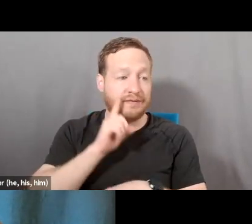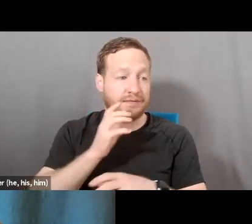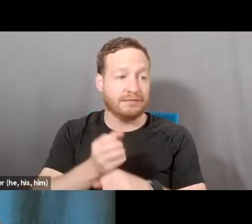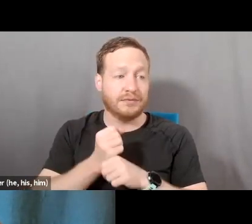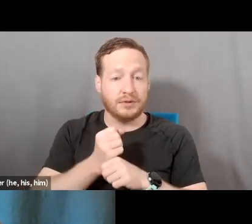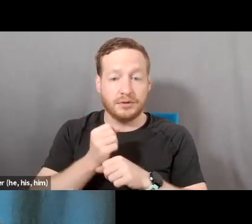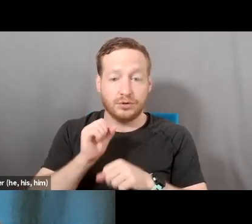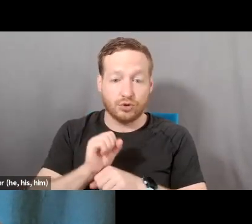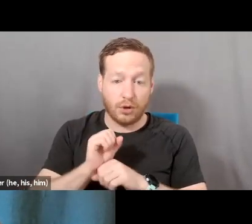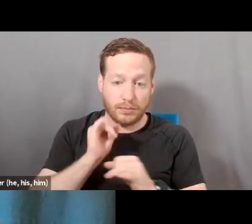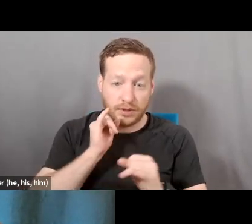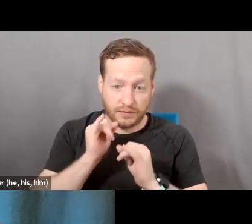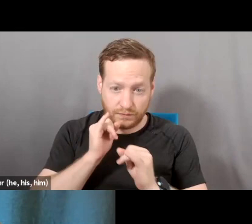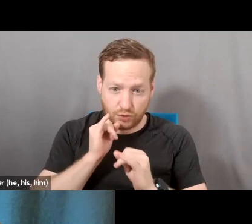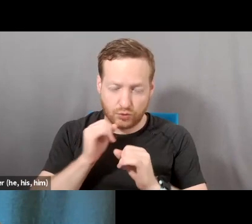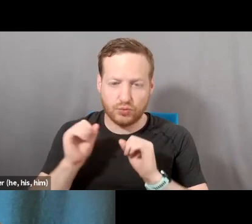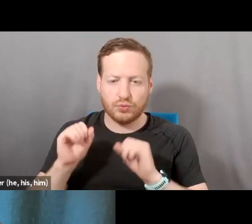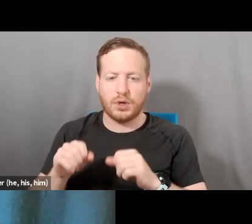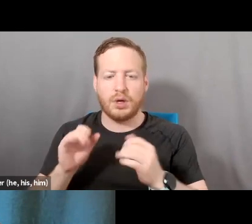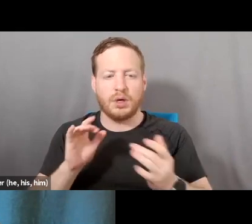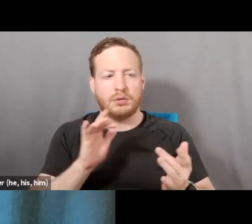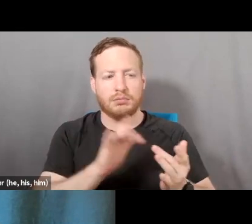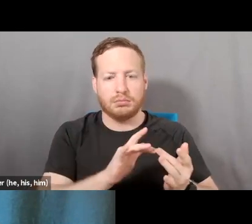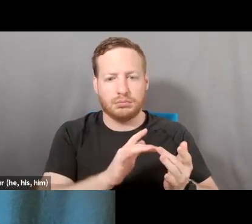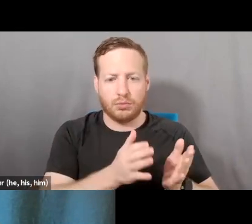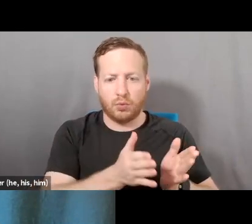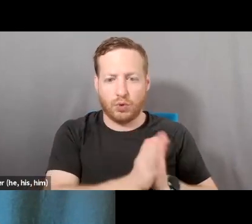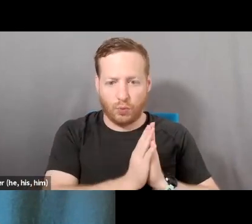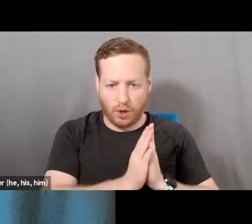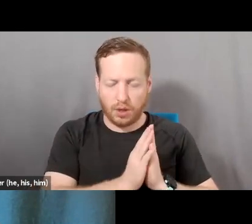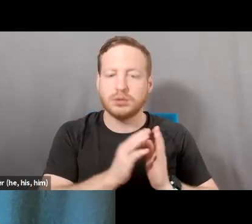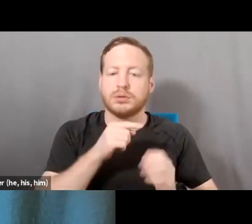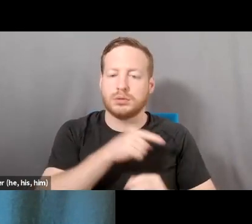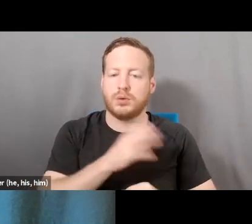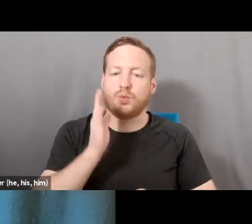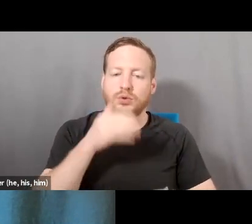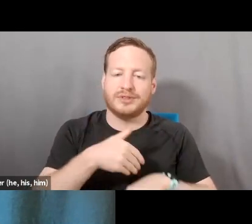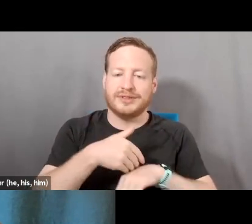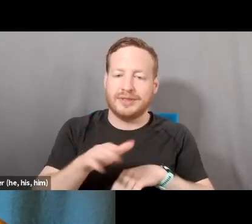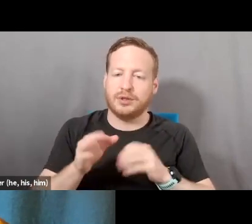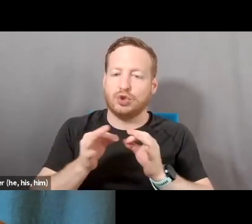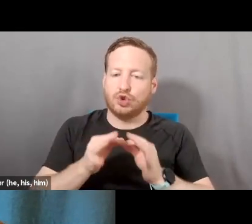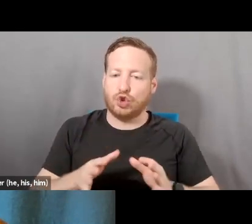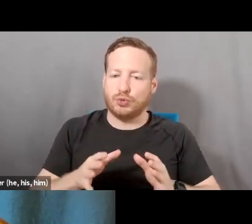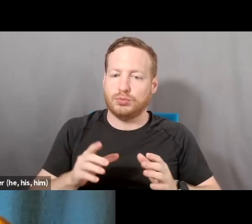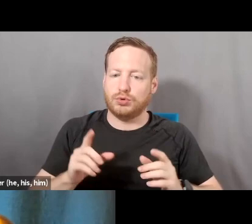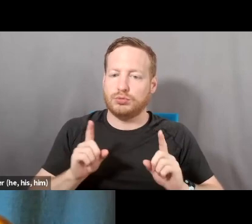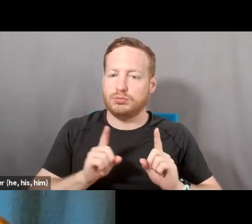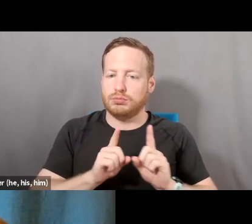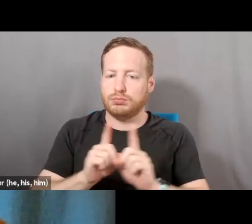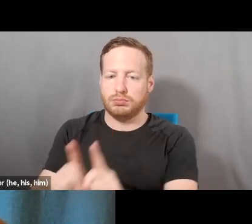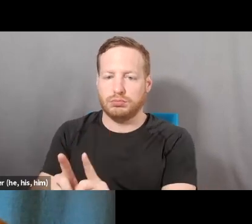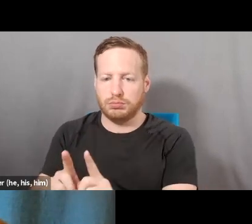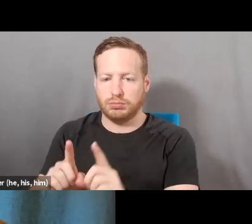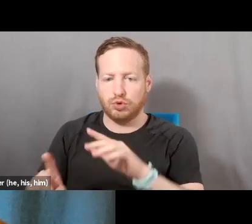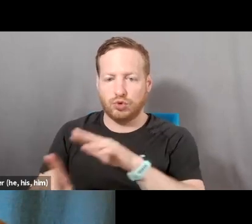and anytime a deaf person got a job interview, they could contact them and request, and they would send